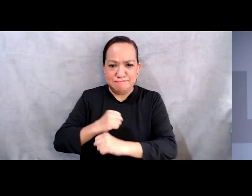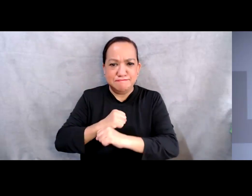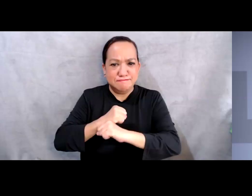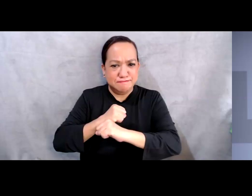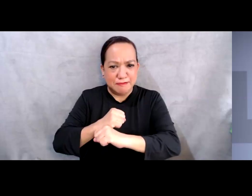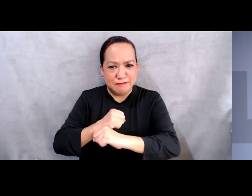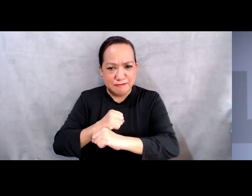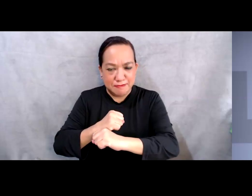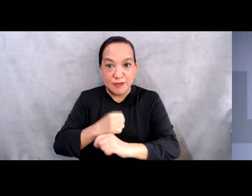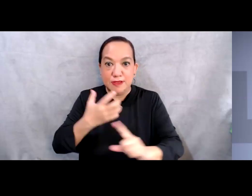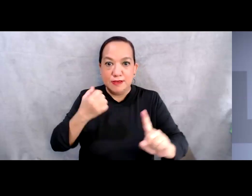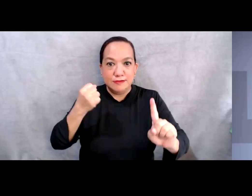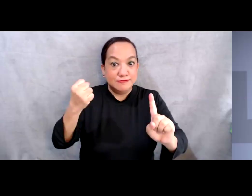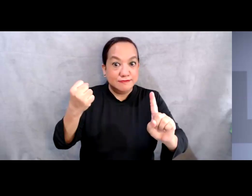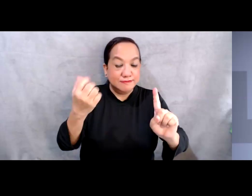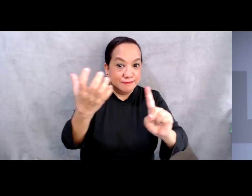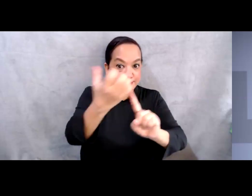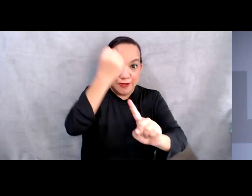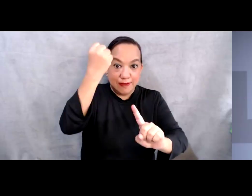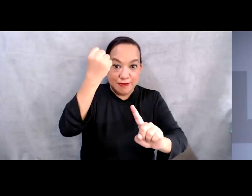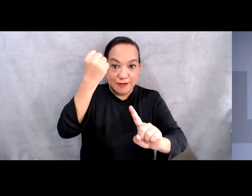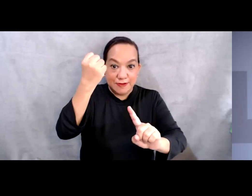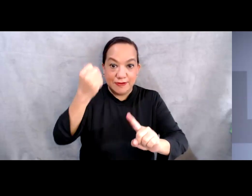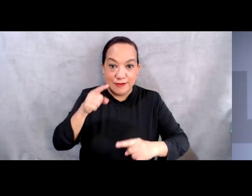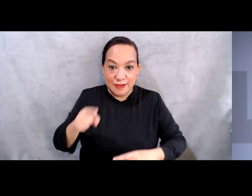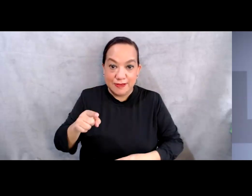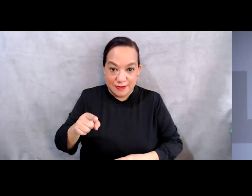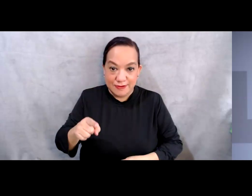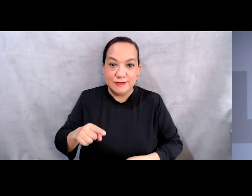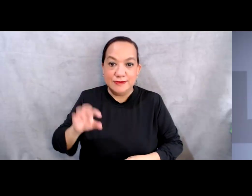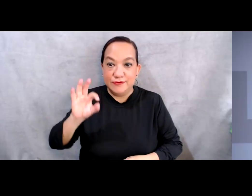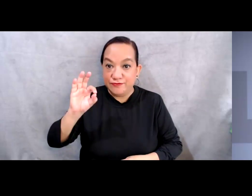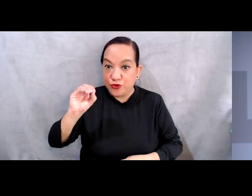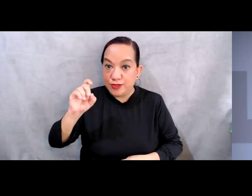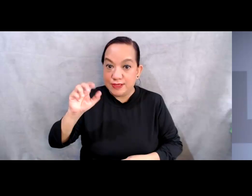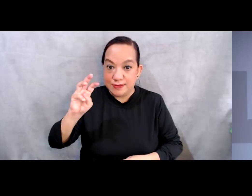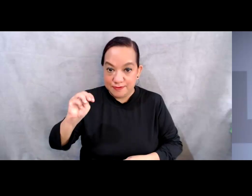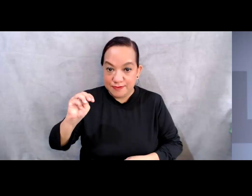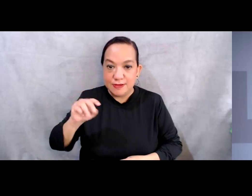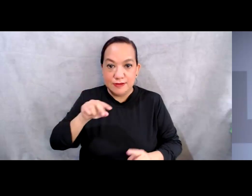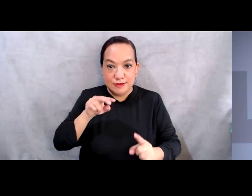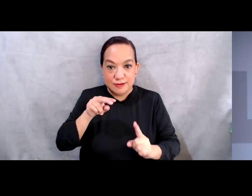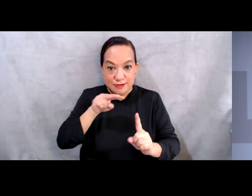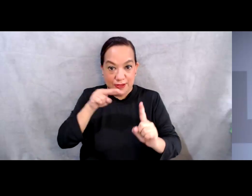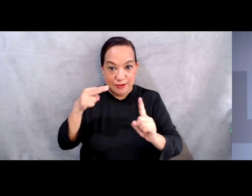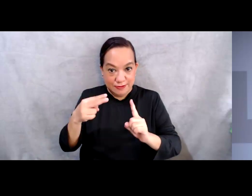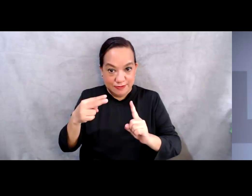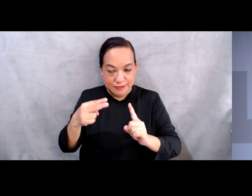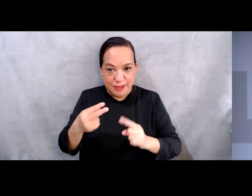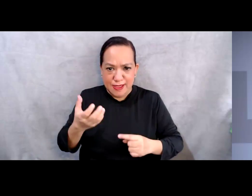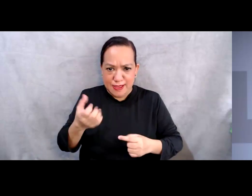ADB. So my name is Iromi Pereira and I'm with the Bank Information Center in DC, and I'll be the moderator for this panel